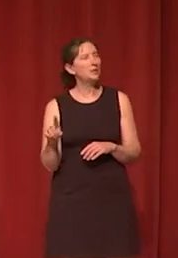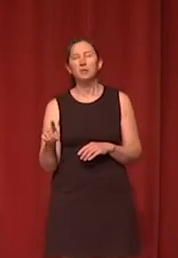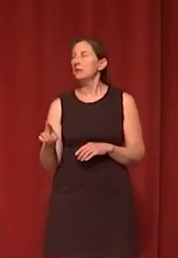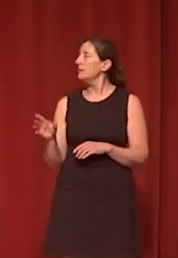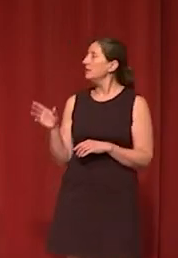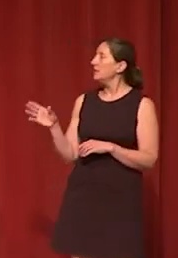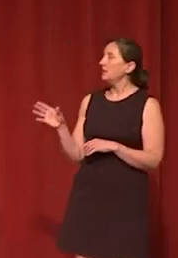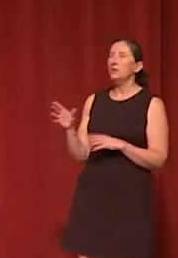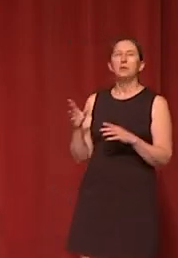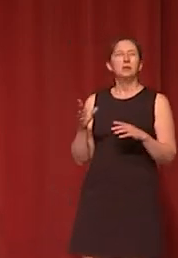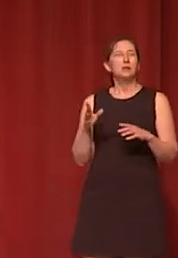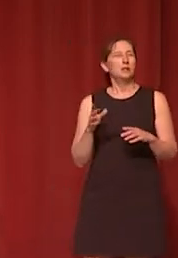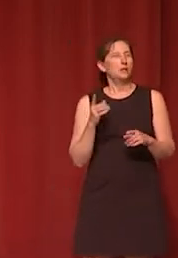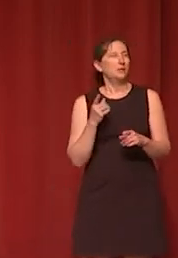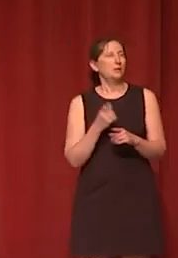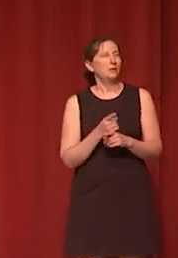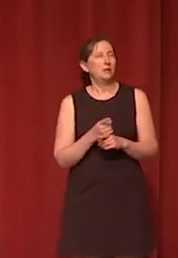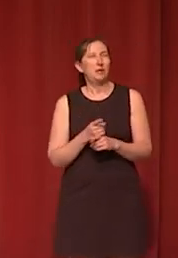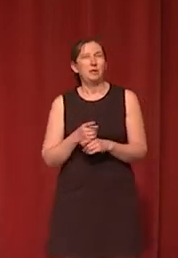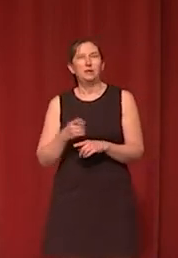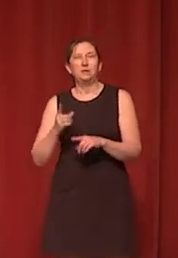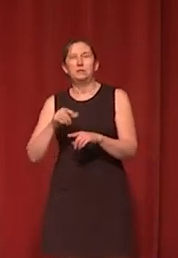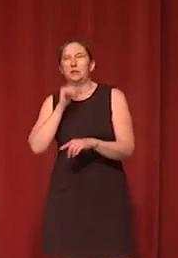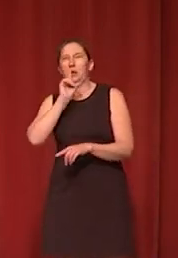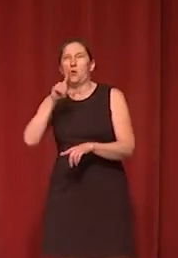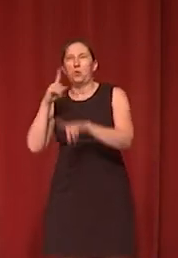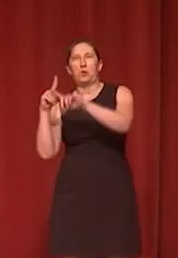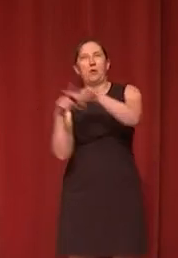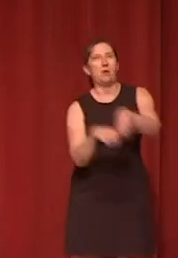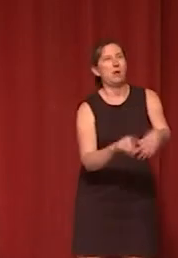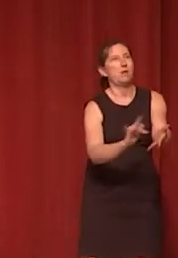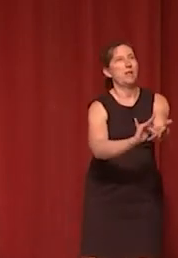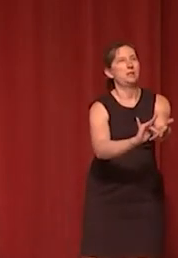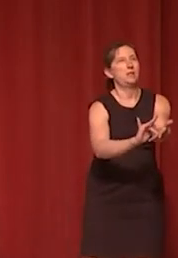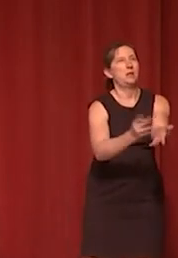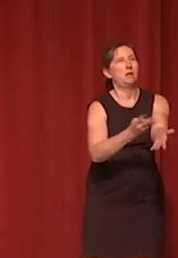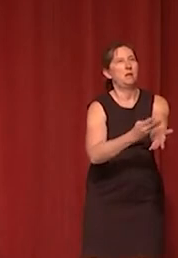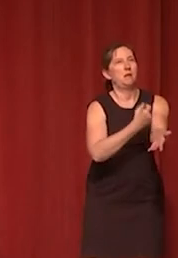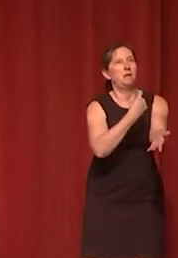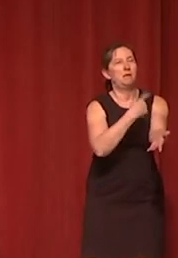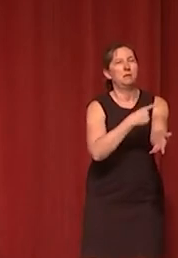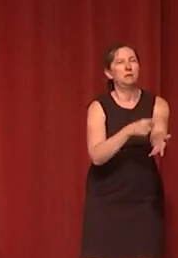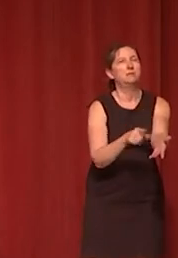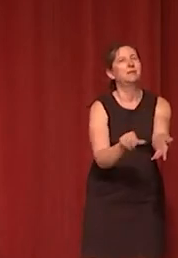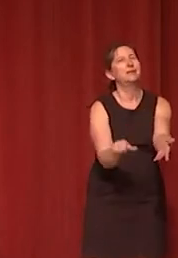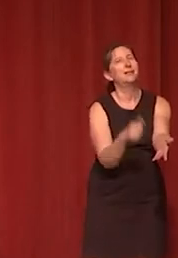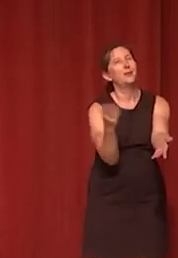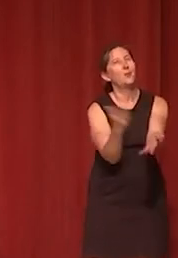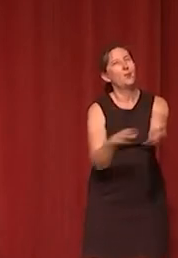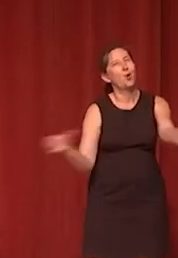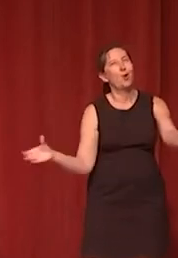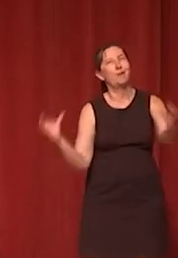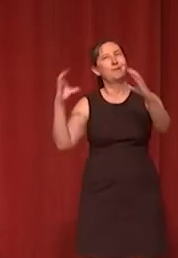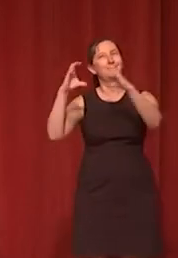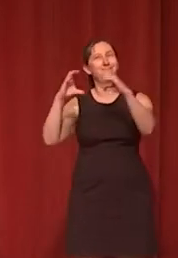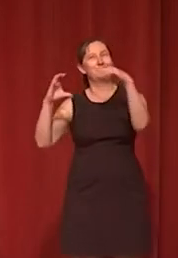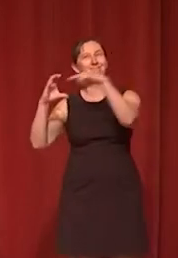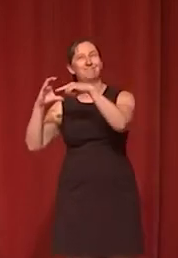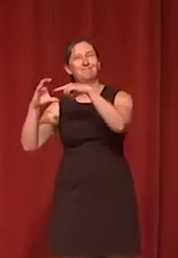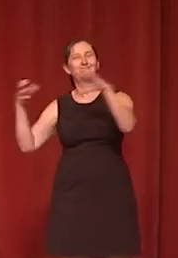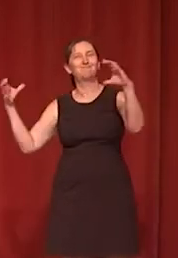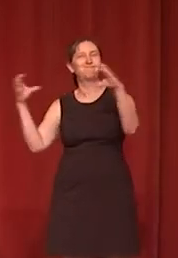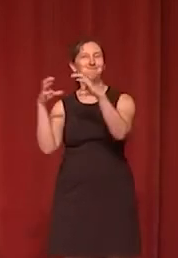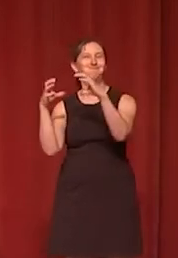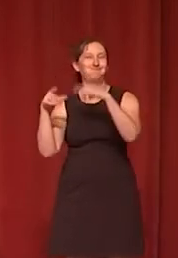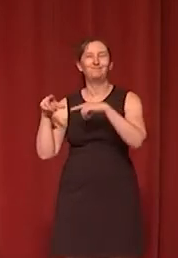that holistic approach, because diet, exercise, sleep, nutrition as well have